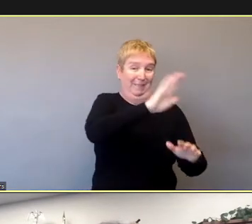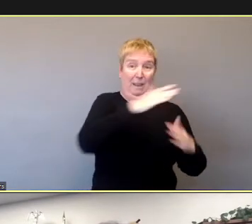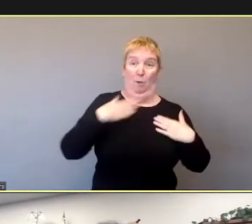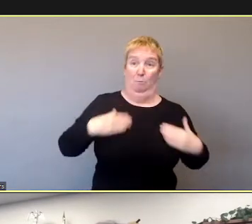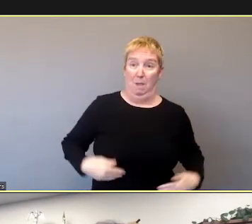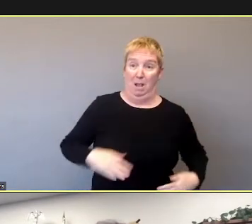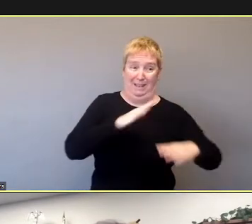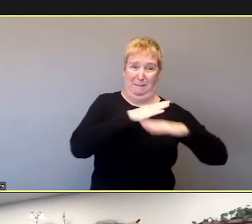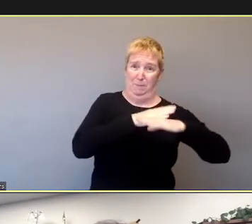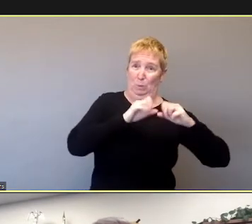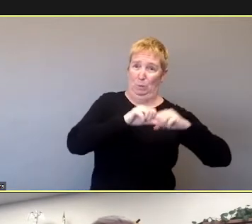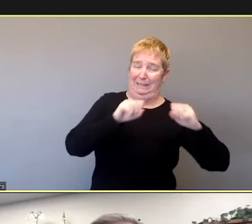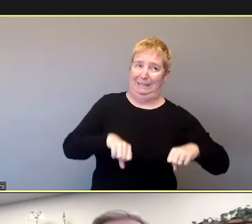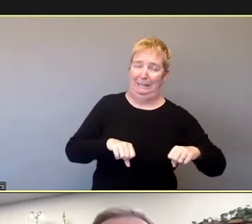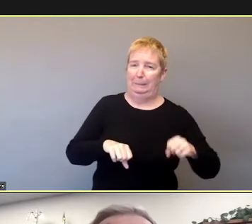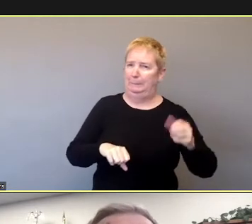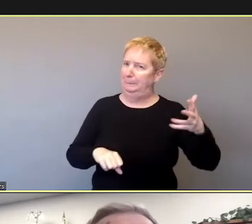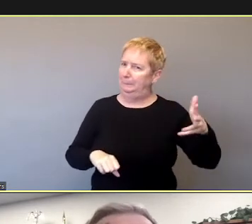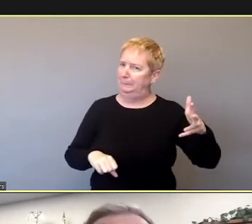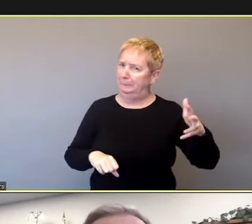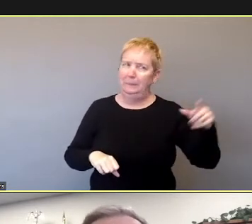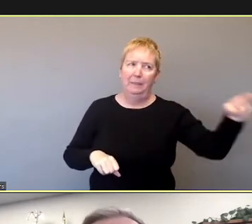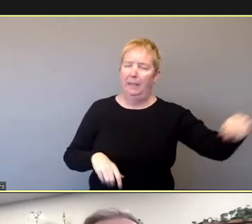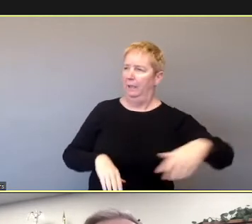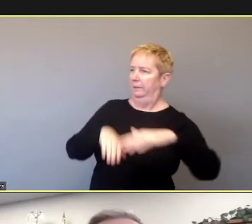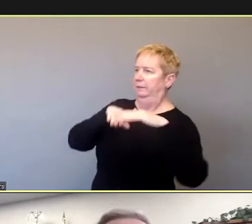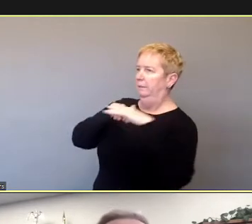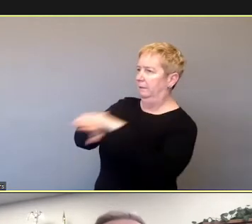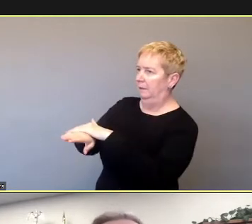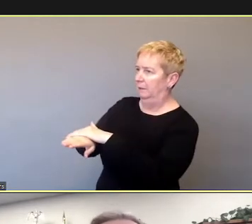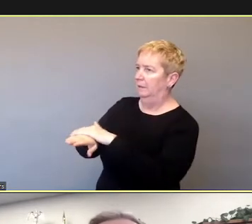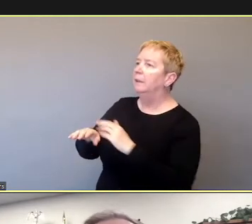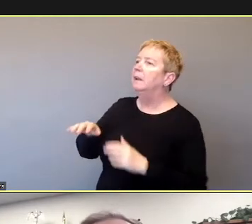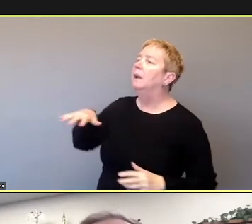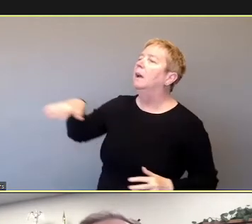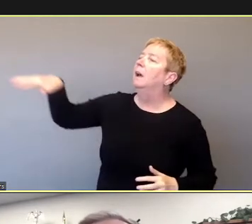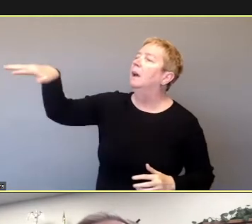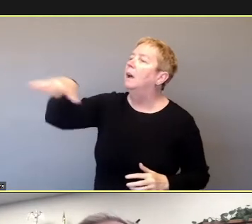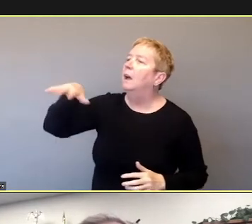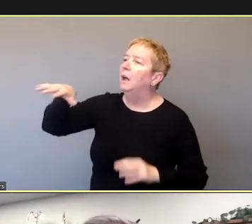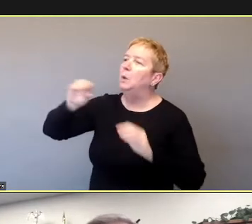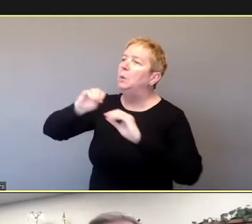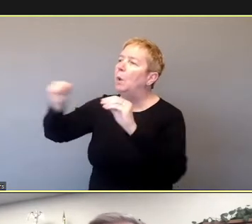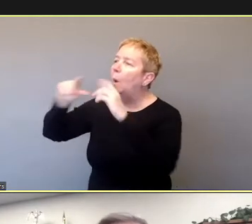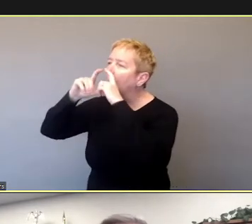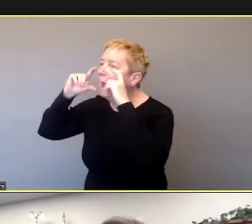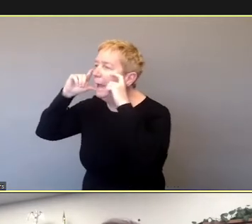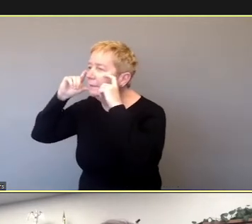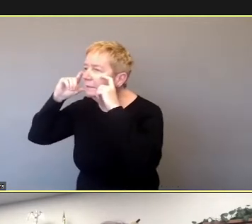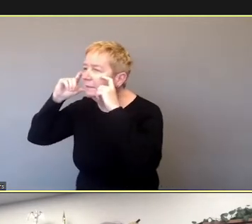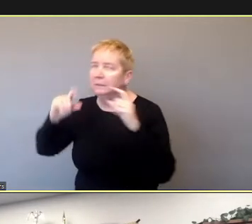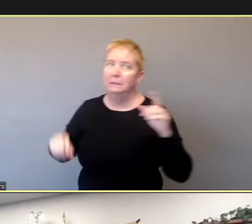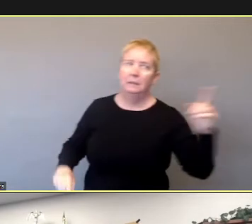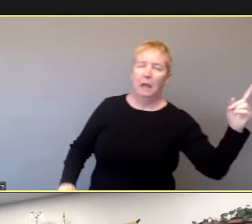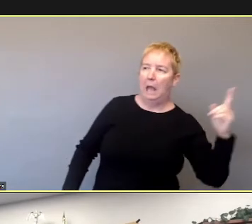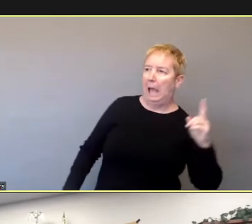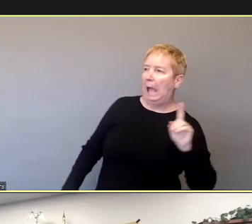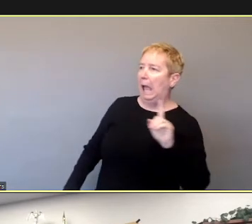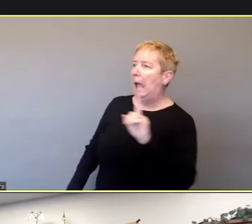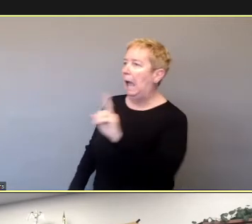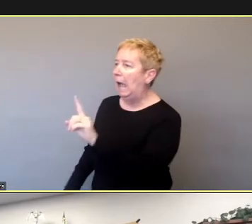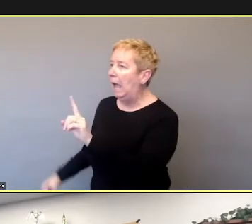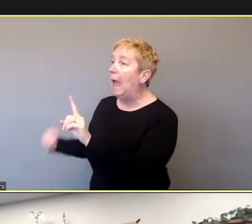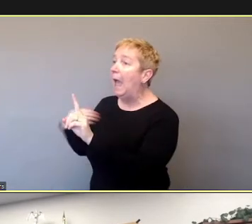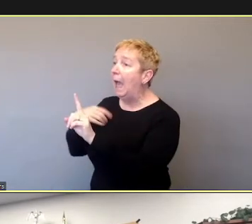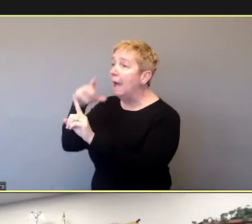room full of people without wearing masks, even if they're wearing one, then of course their chances are going to be higher than